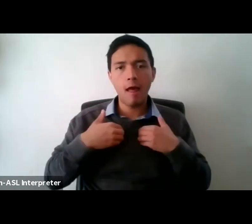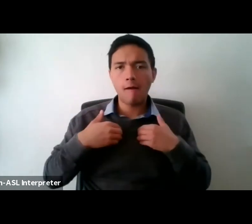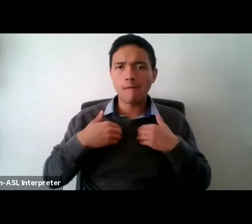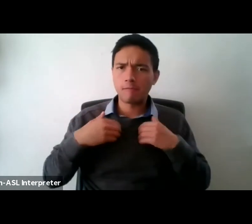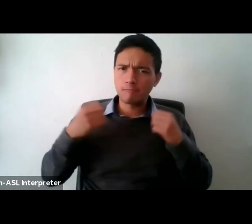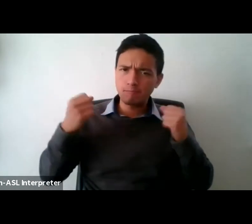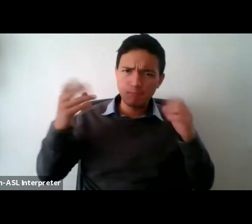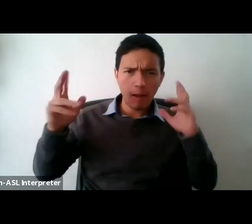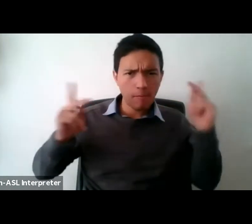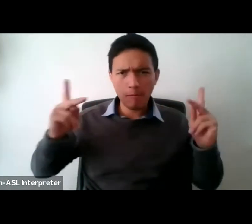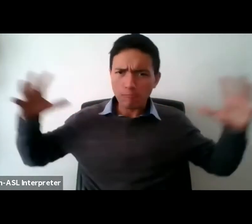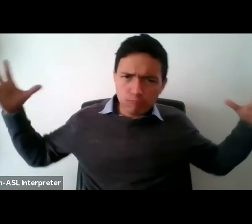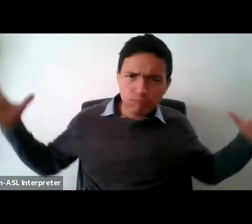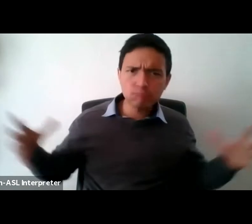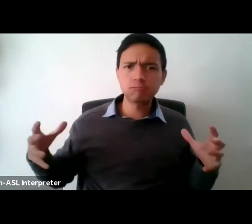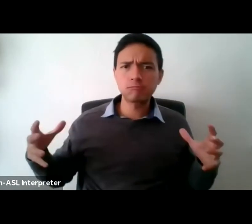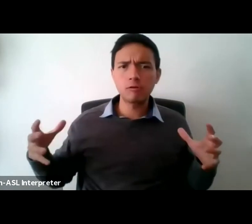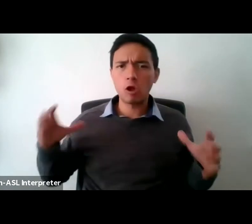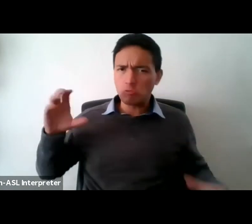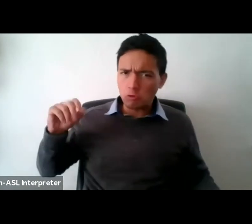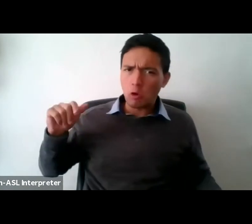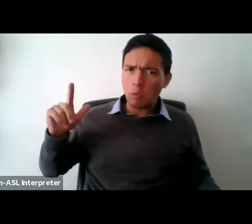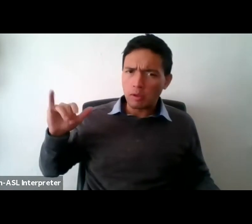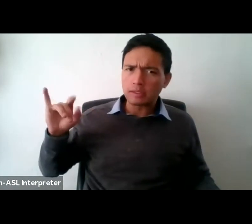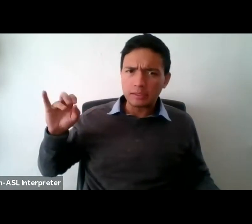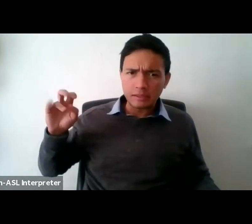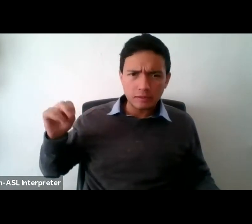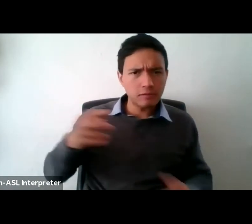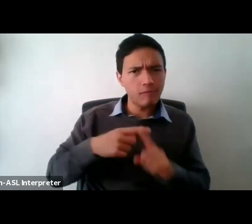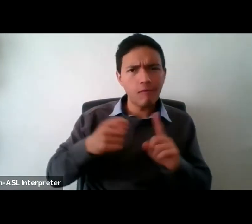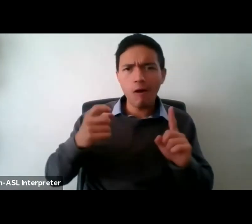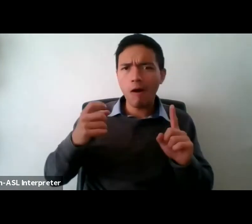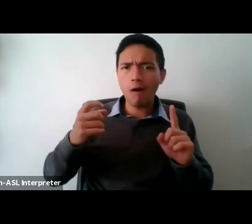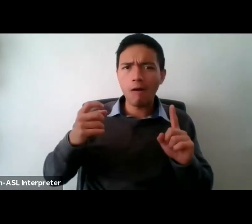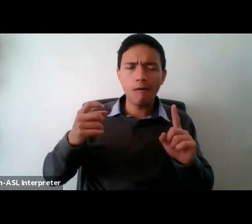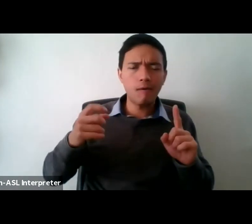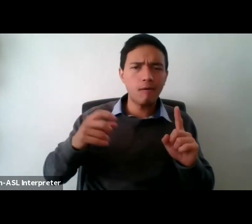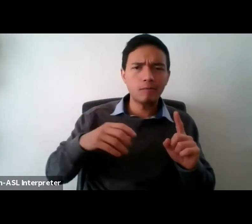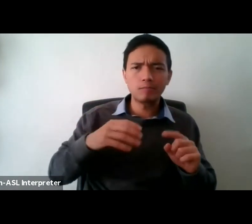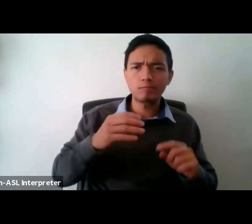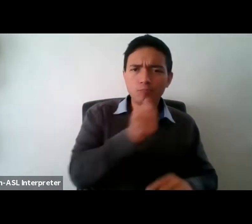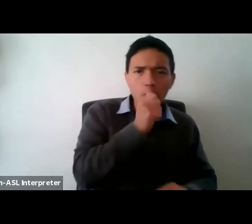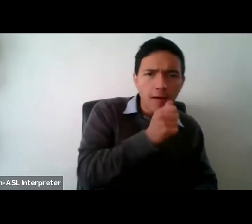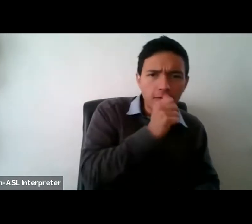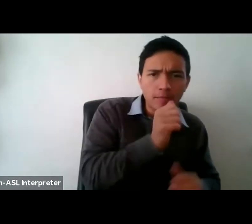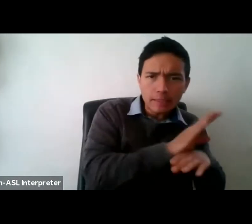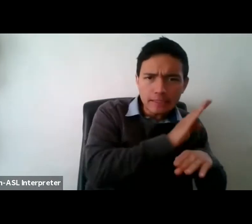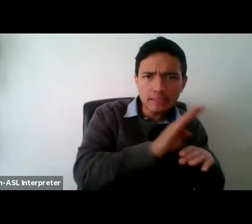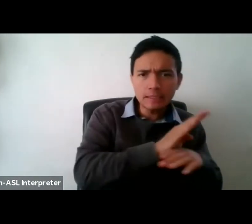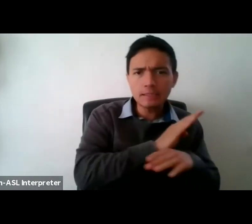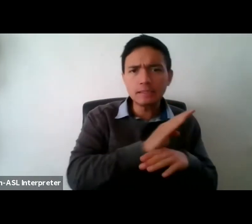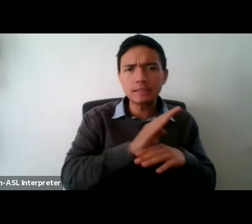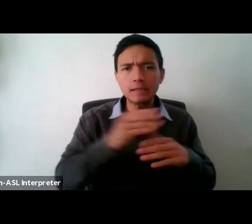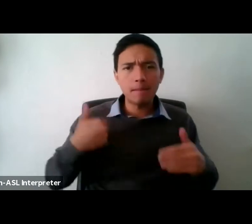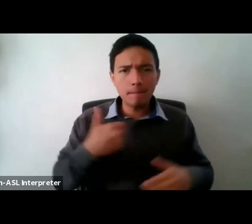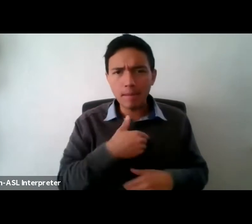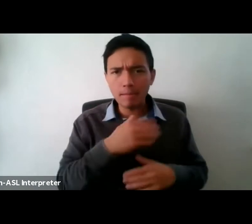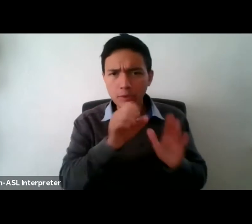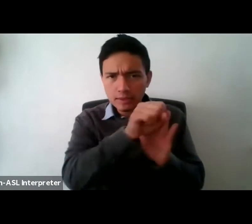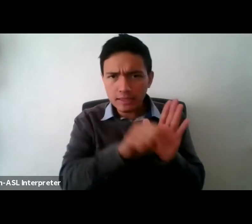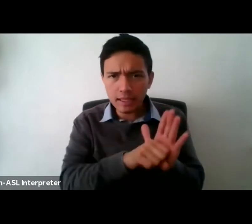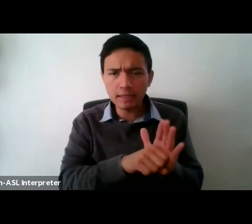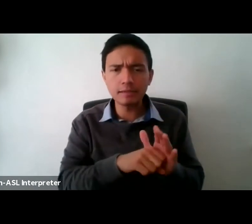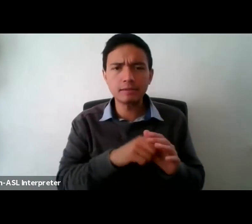actors, member states, the private sector, the civil society, acting together